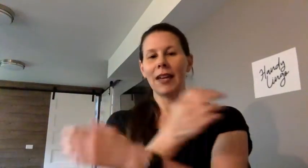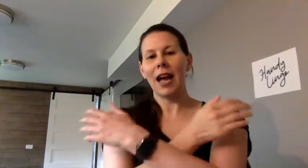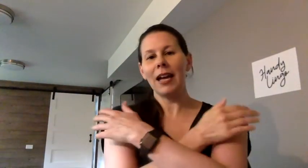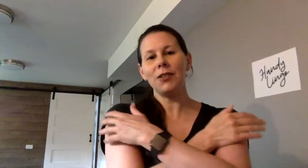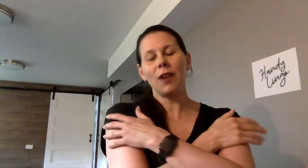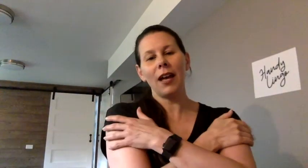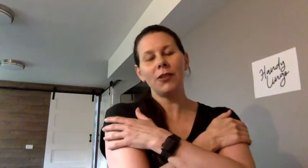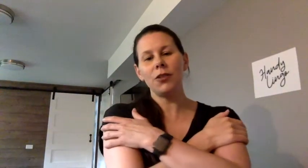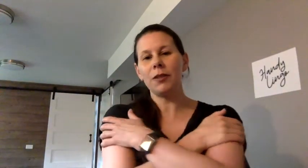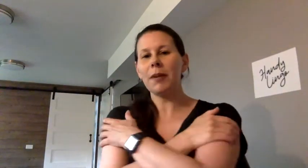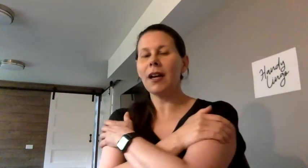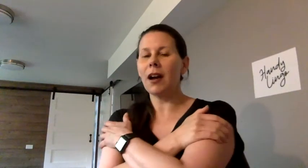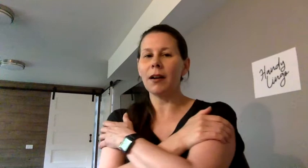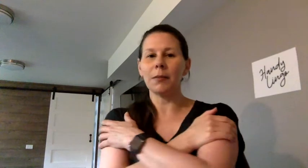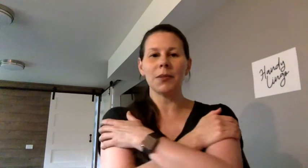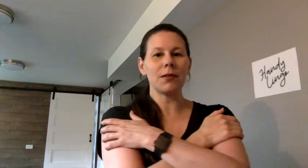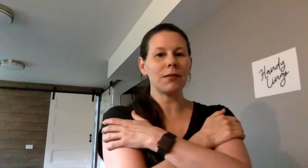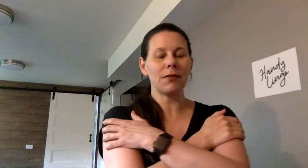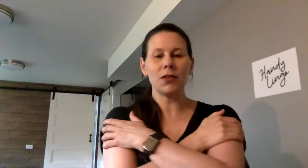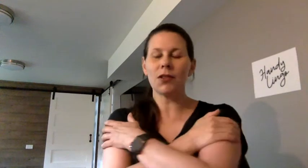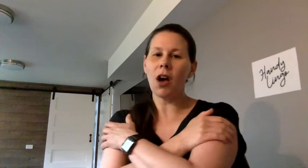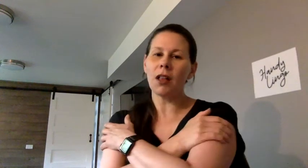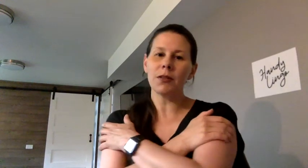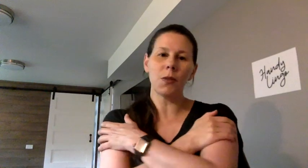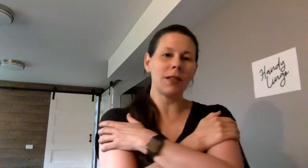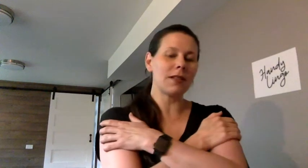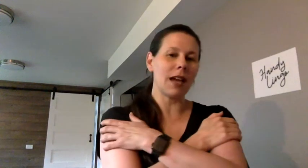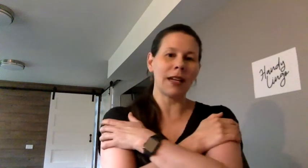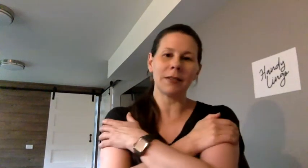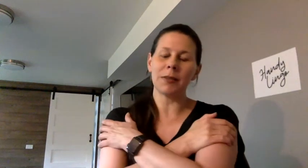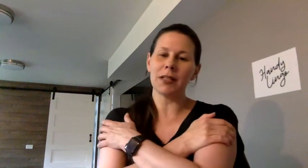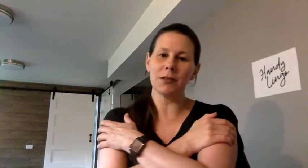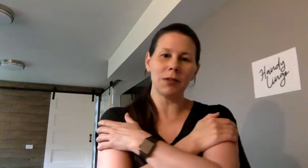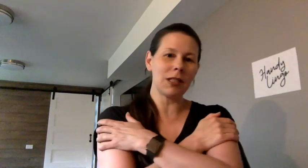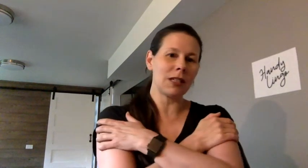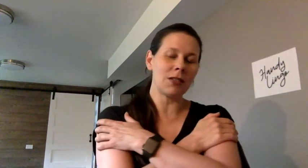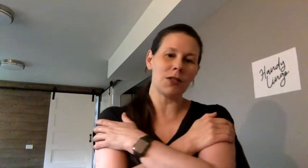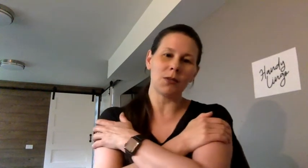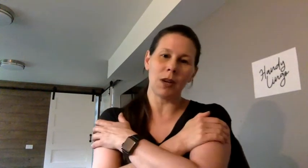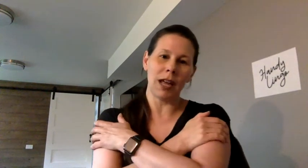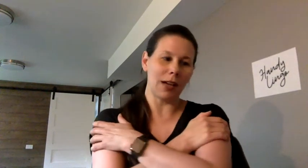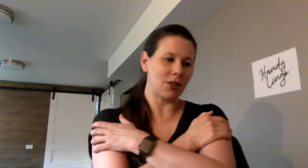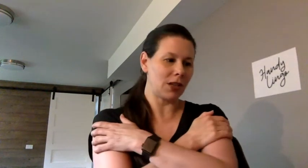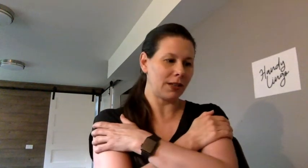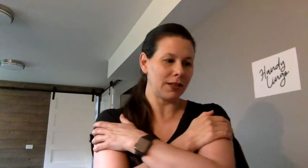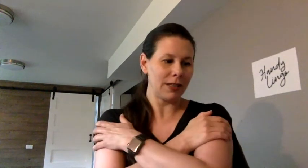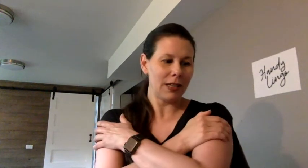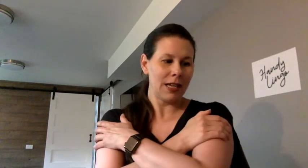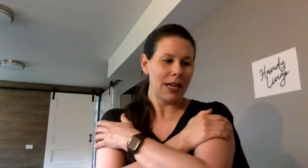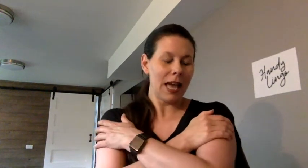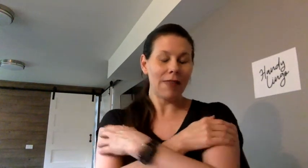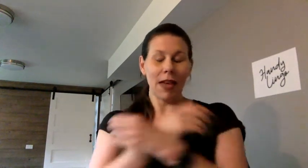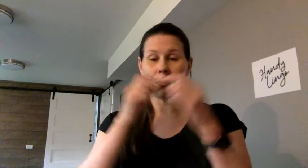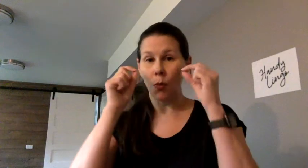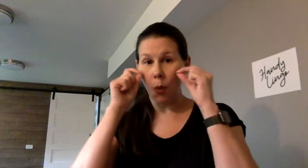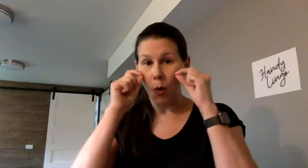I do held you in my arms. Just all as one sign because it really is just one action. And then woke